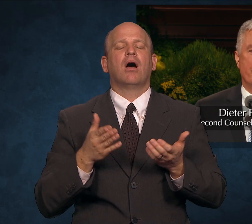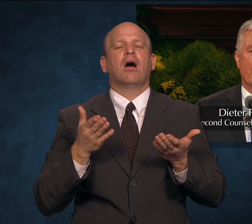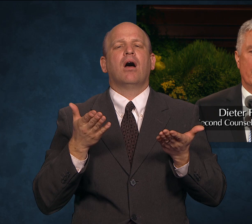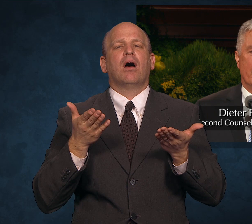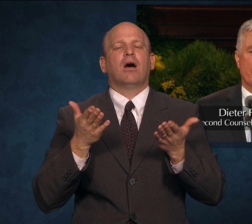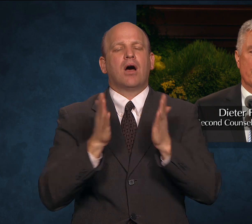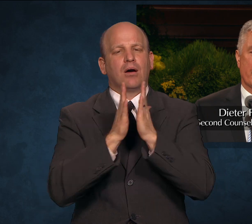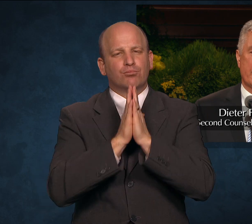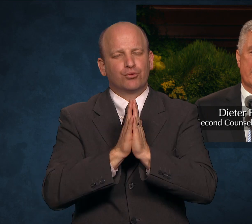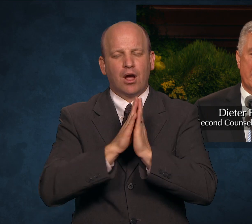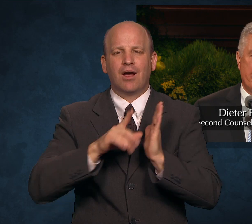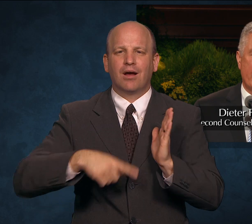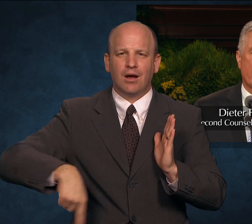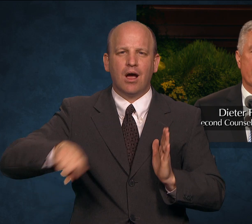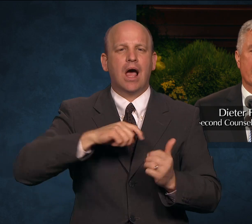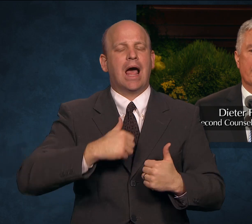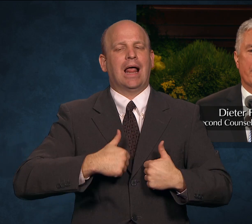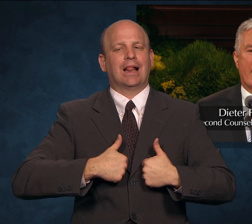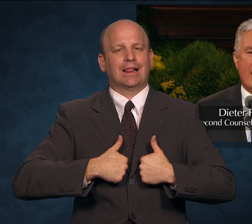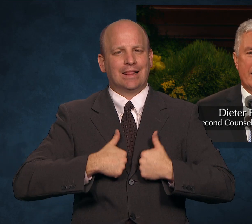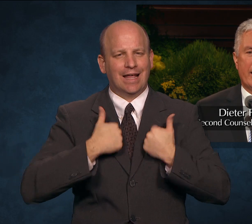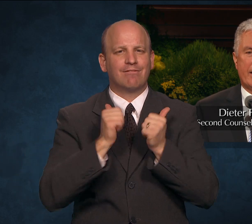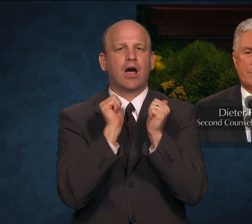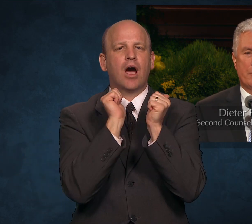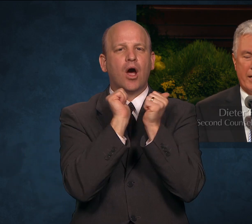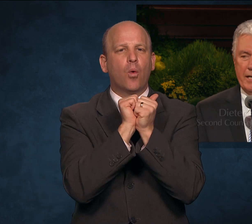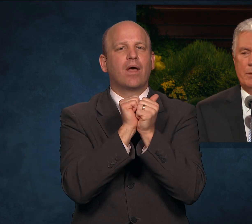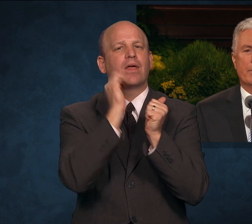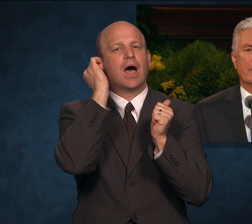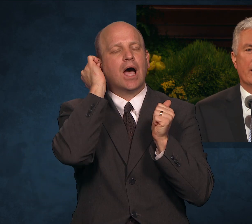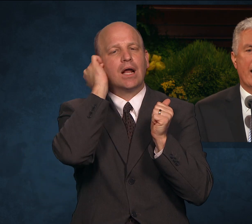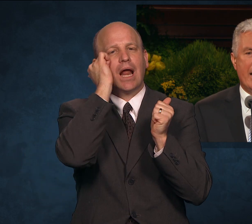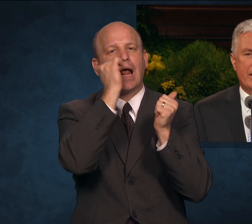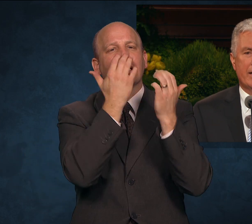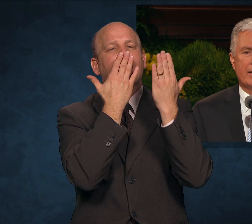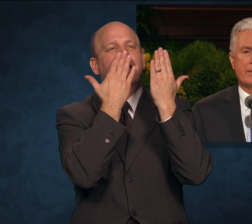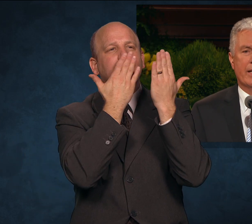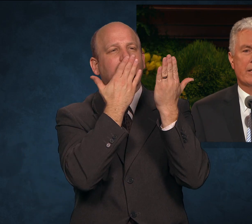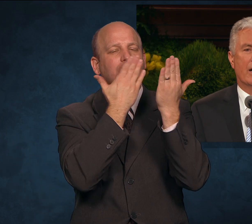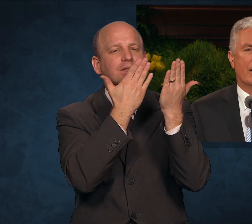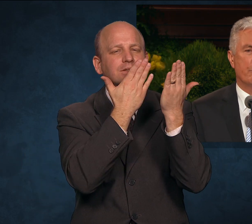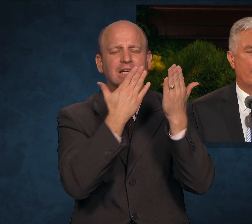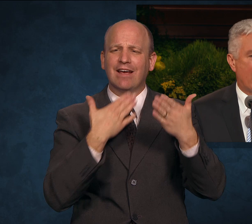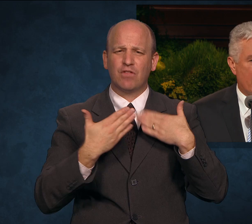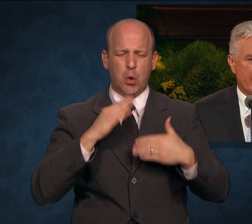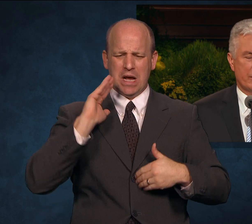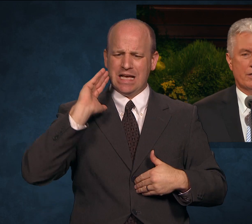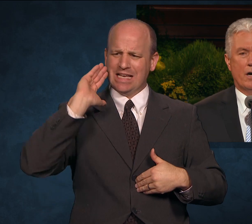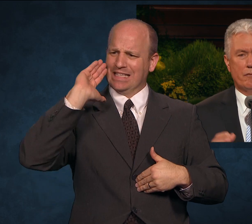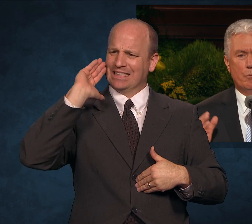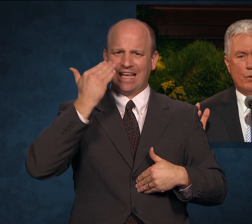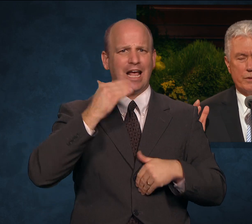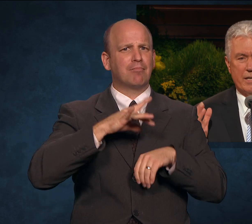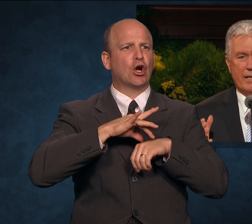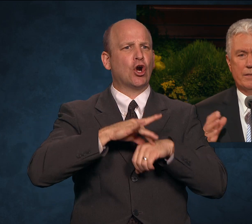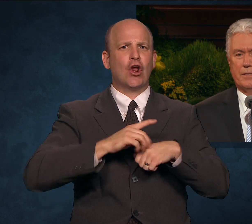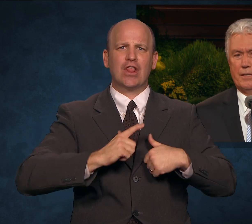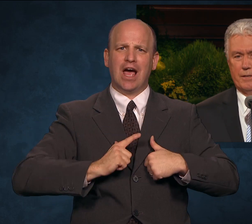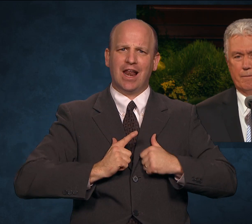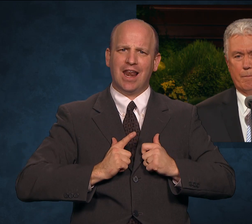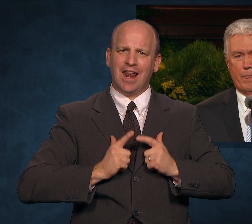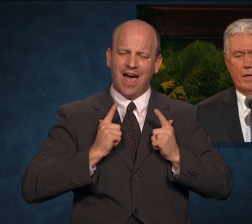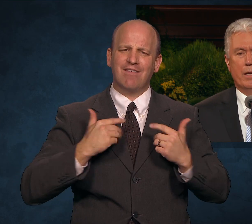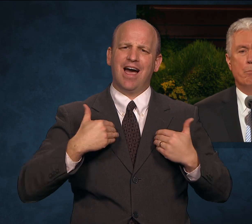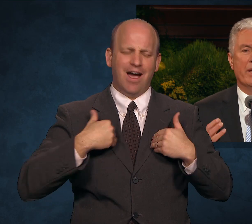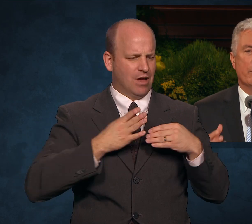especially during the seemingly unexplainable endings that are part of